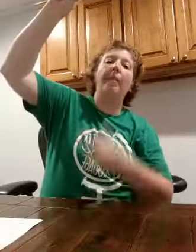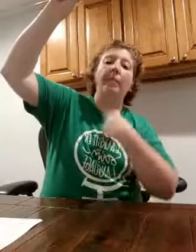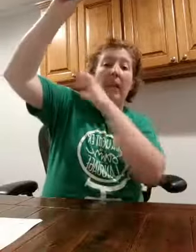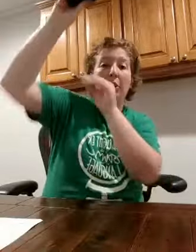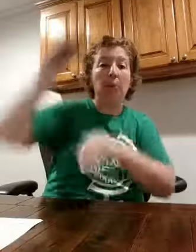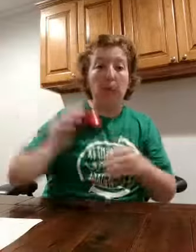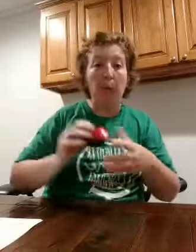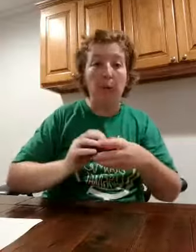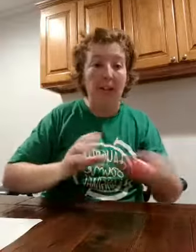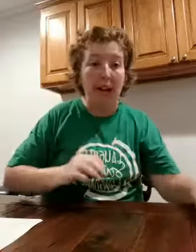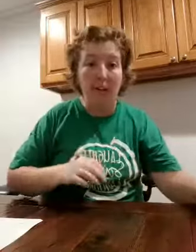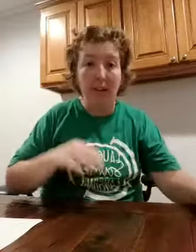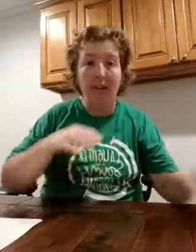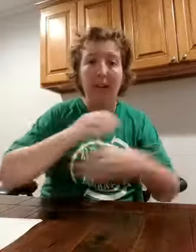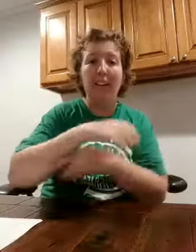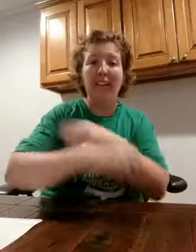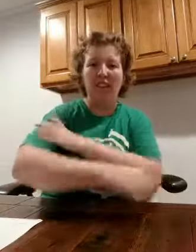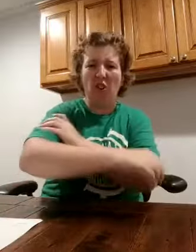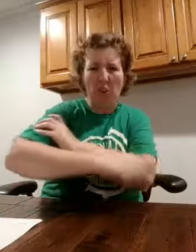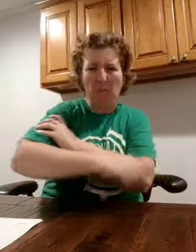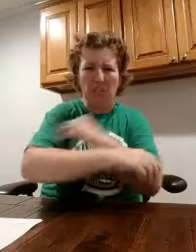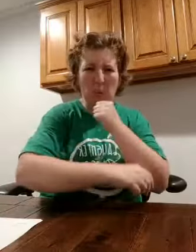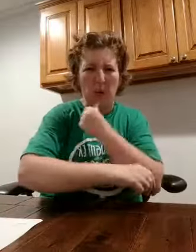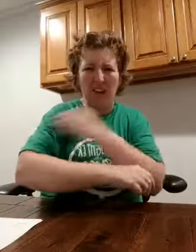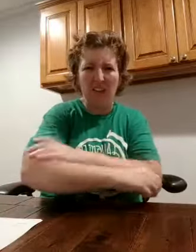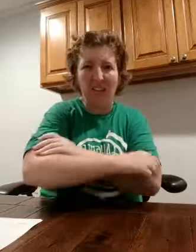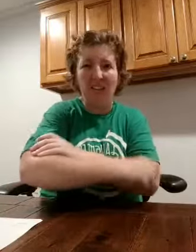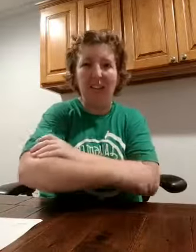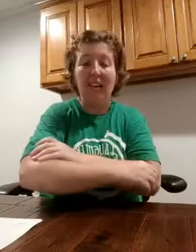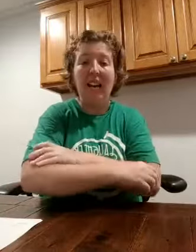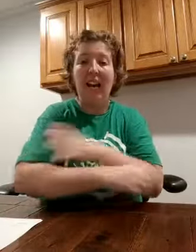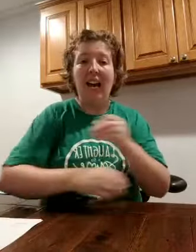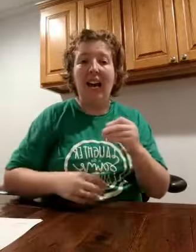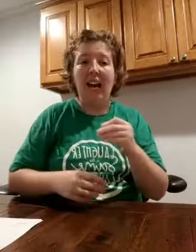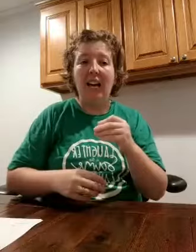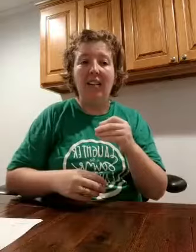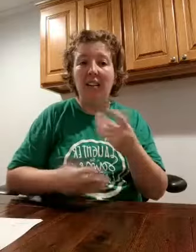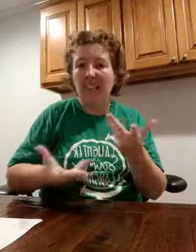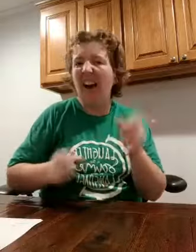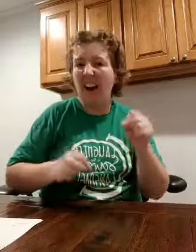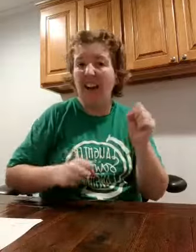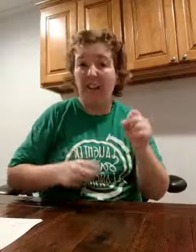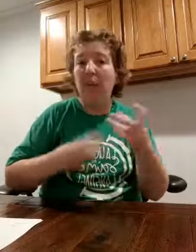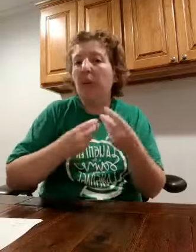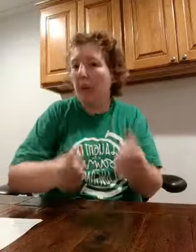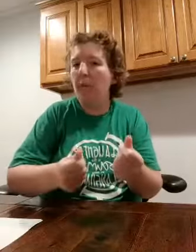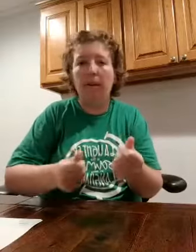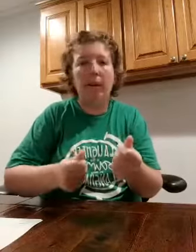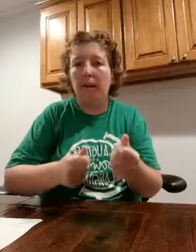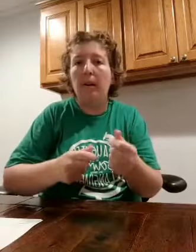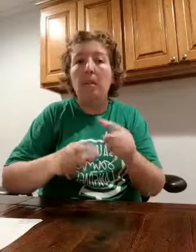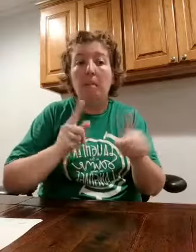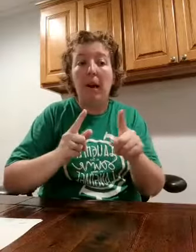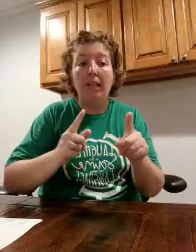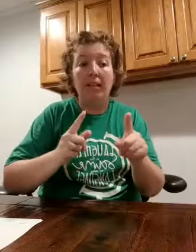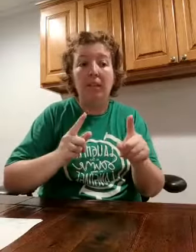and you go down, your arm is sore, and yeah, it'll get over it, but